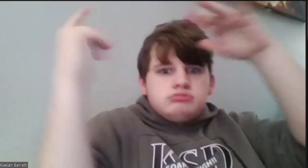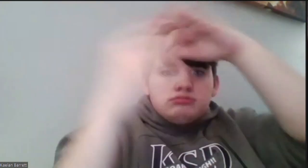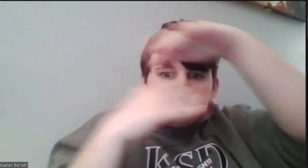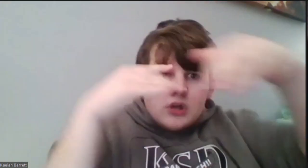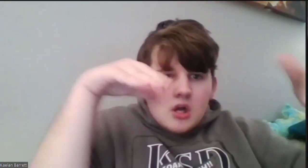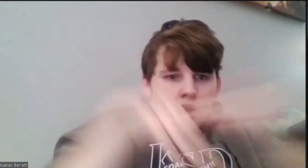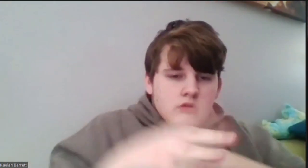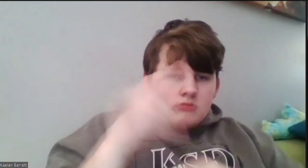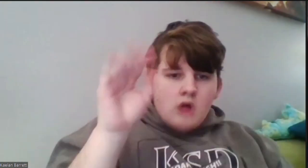Scrooge looks around.